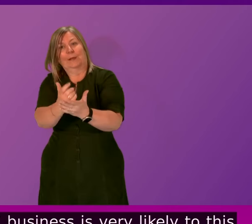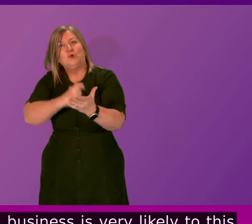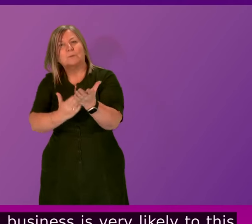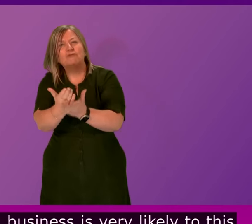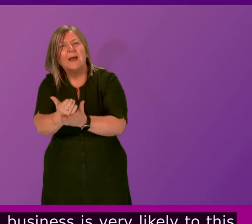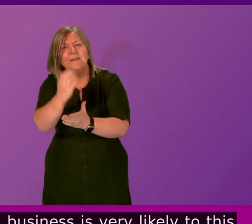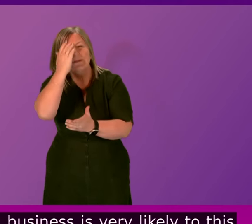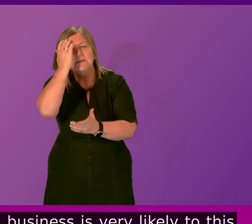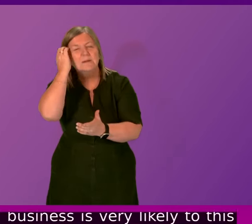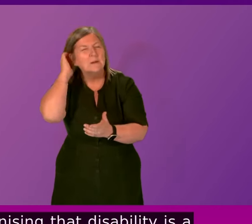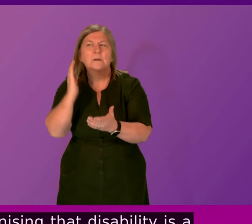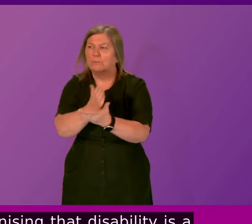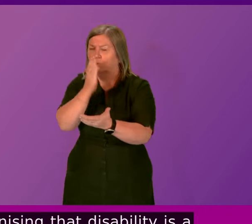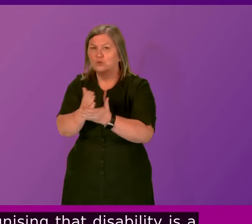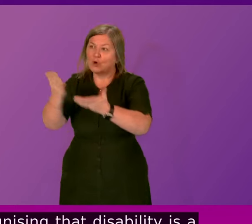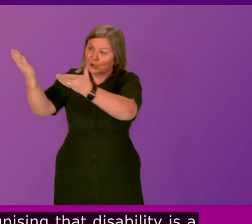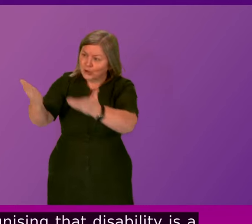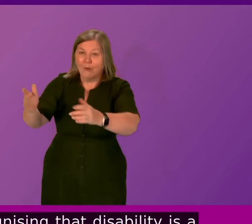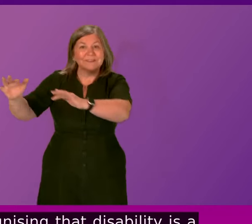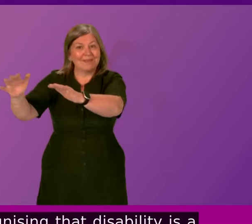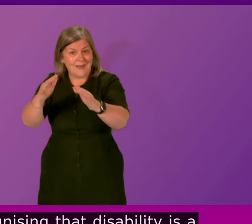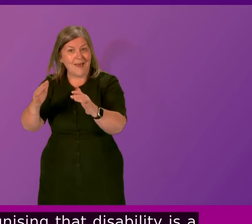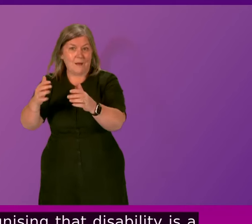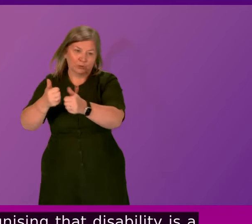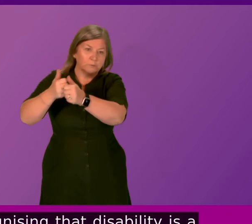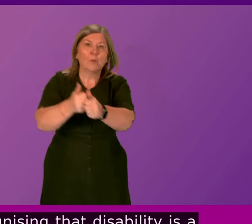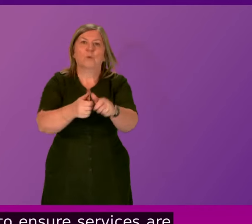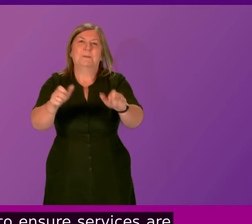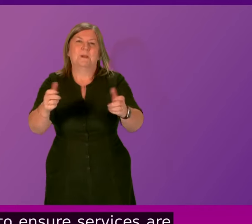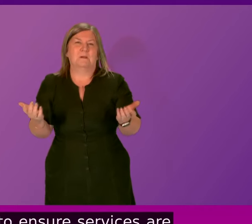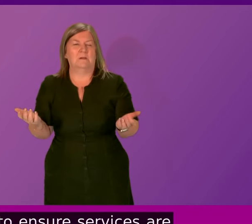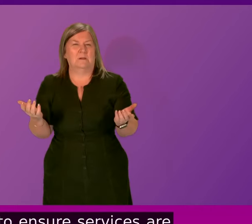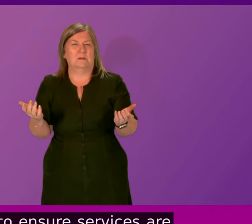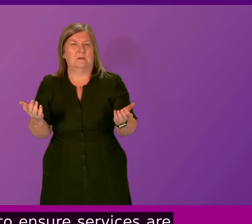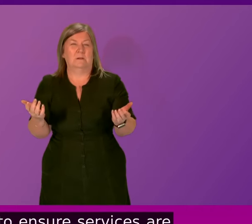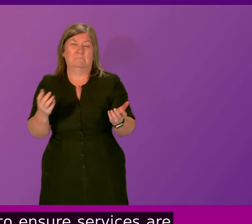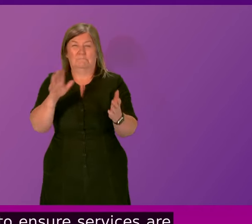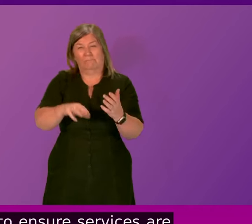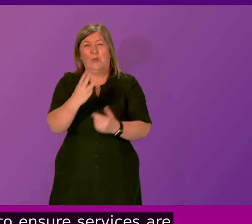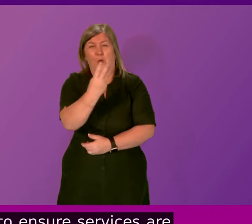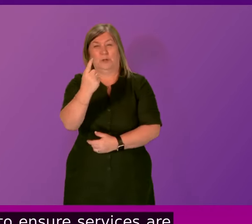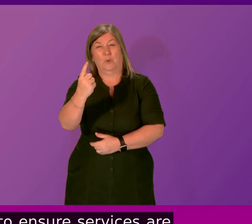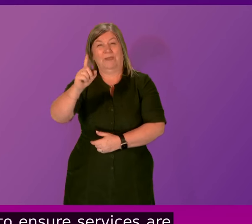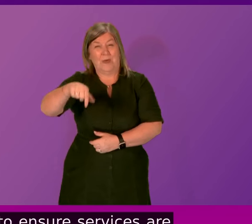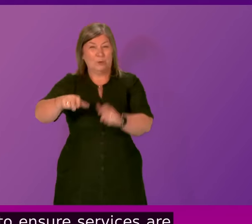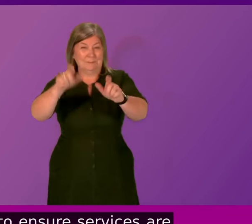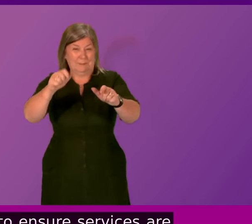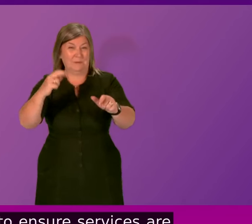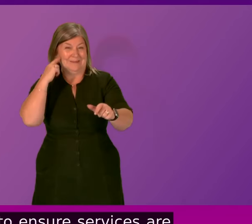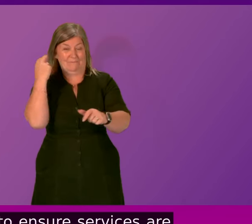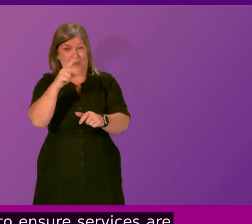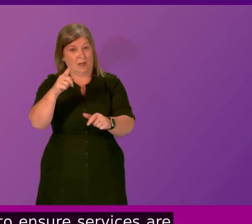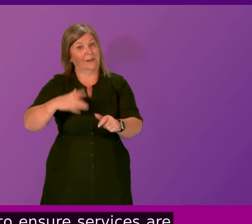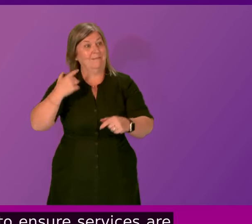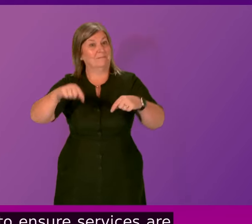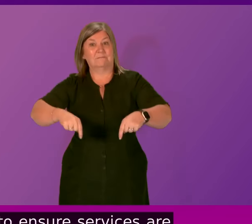allows us to ensure services are provided on that basis. An estimated 31,000 deafblind people are currently living